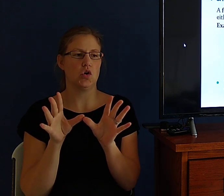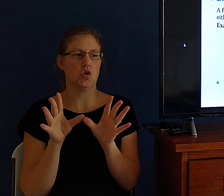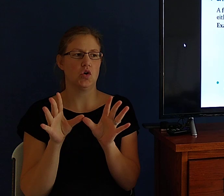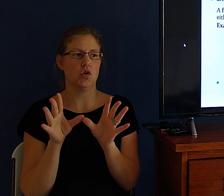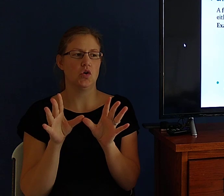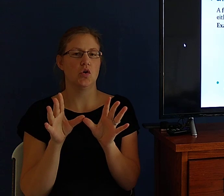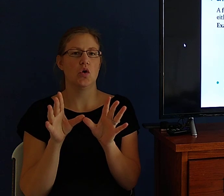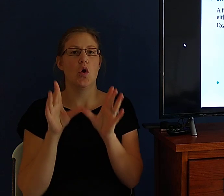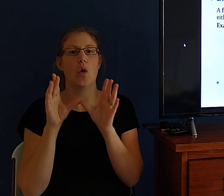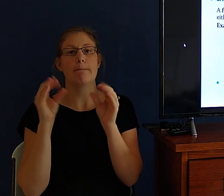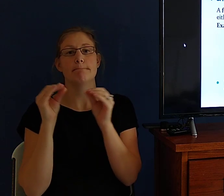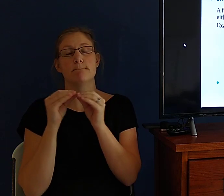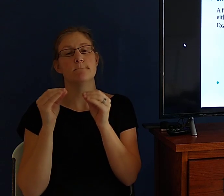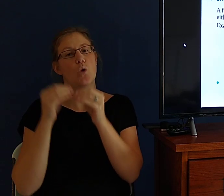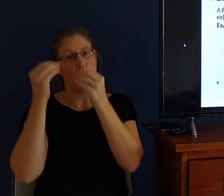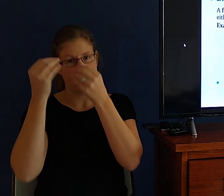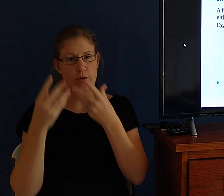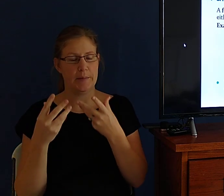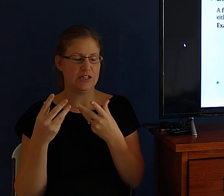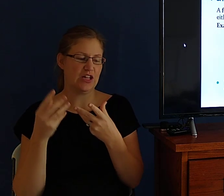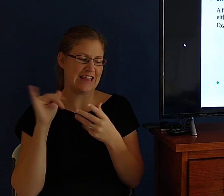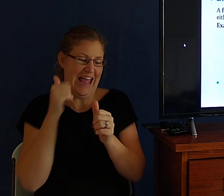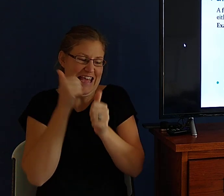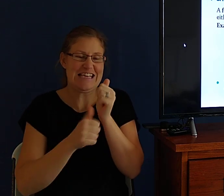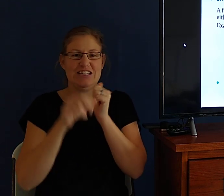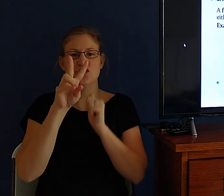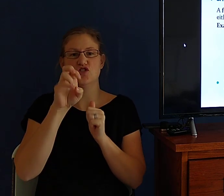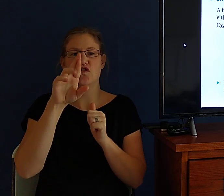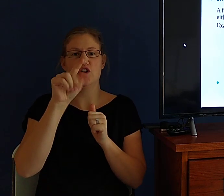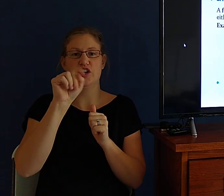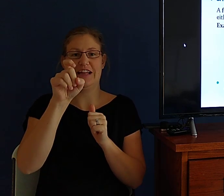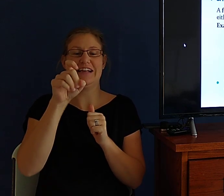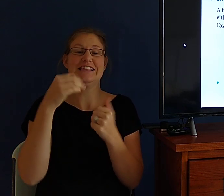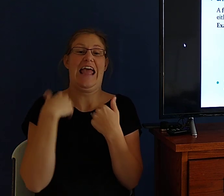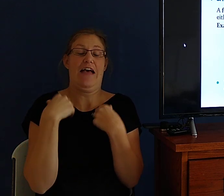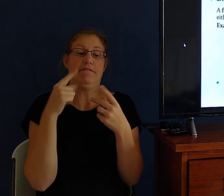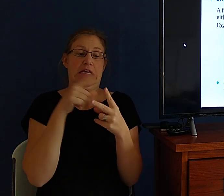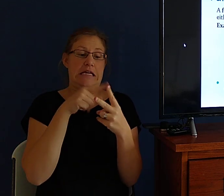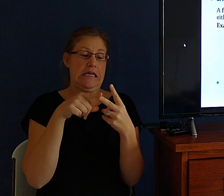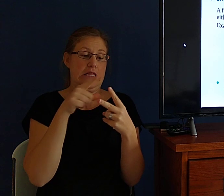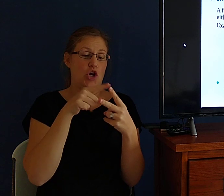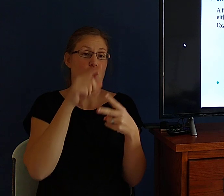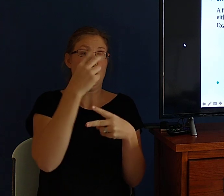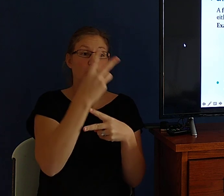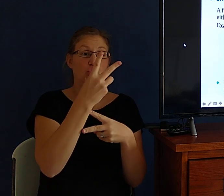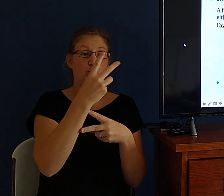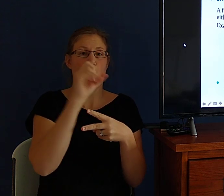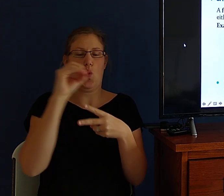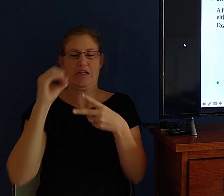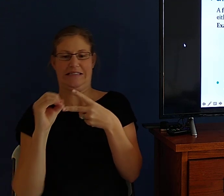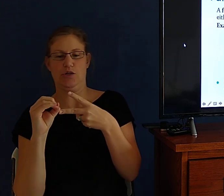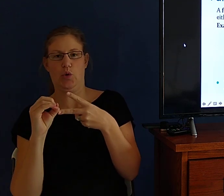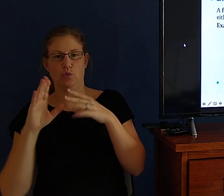one more information, that is each vertex has either 2 children or 0 children. So this is a